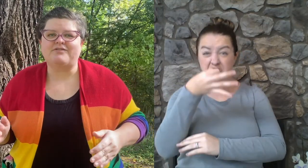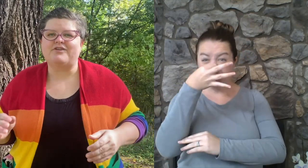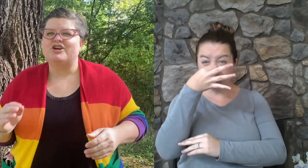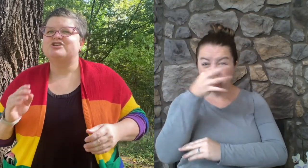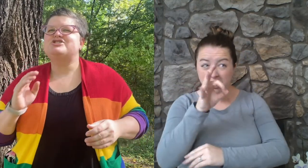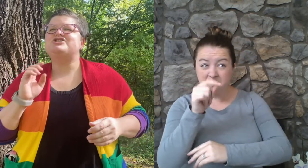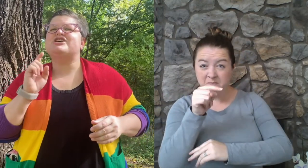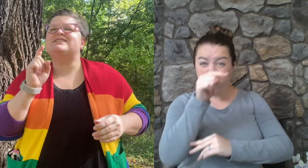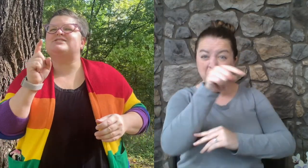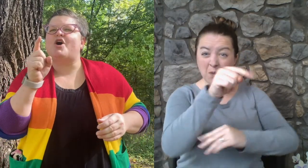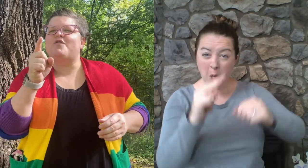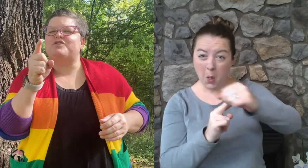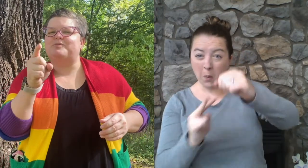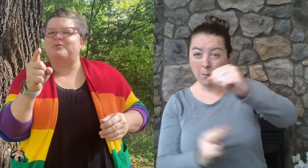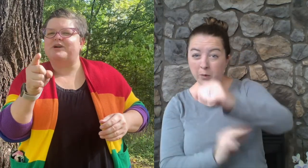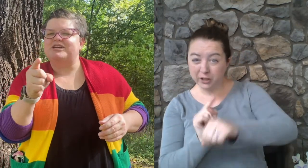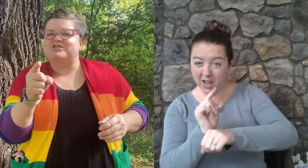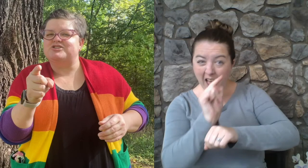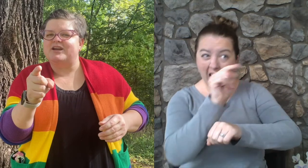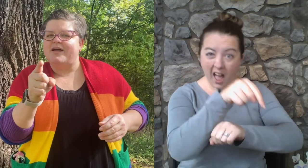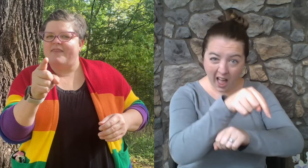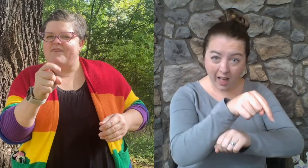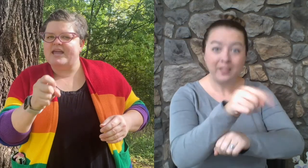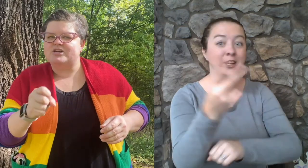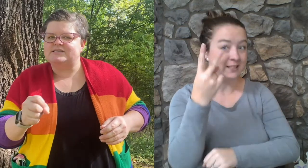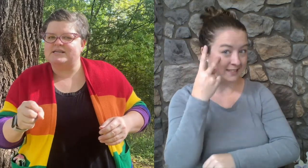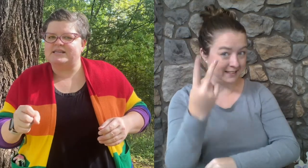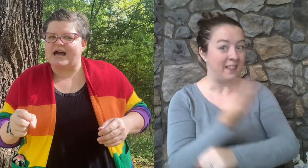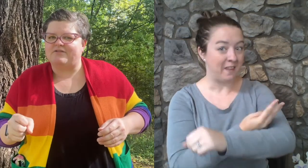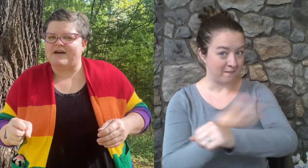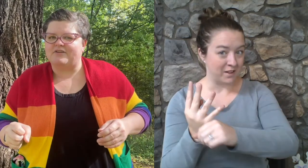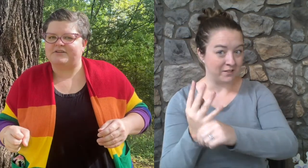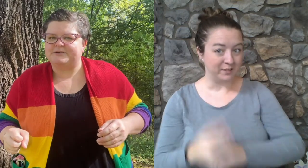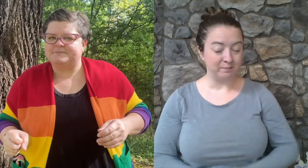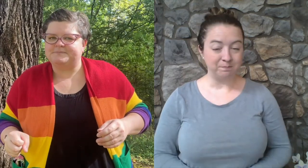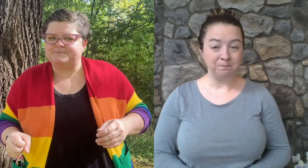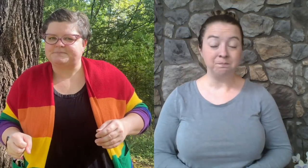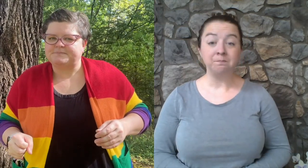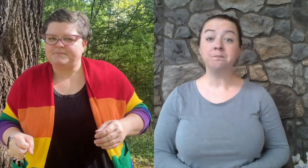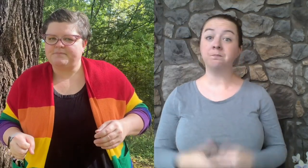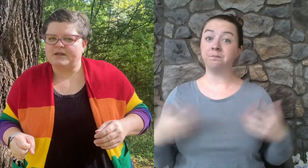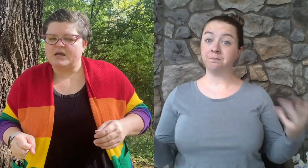enough, just over the bridge, they could see the alfalfa.